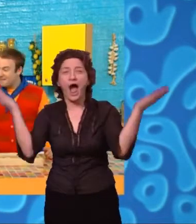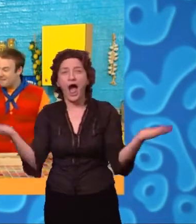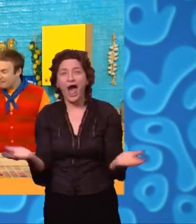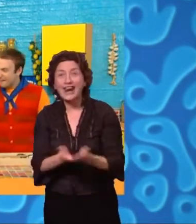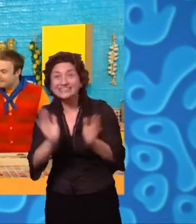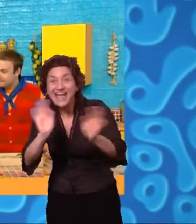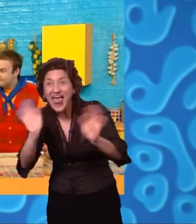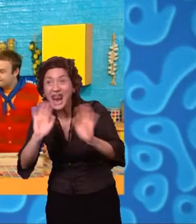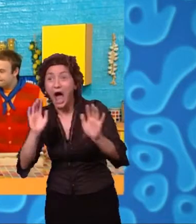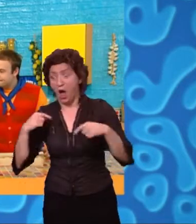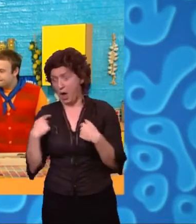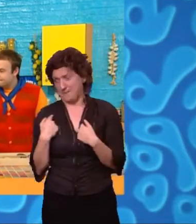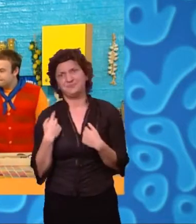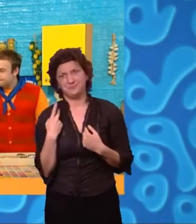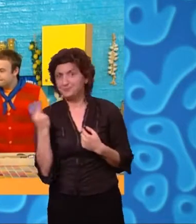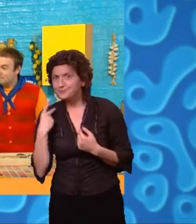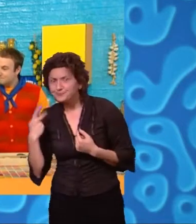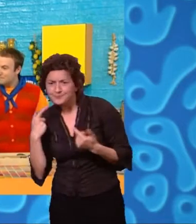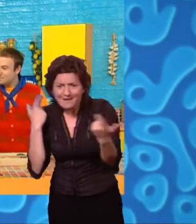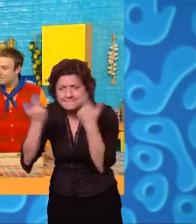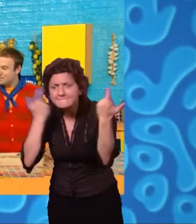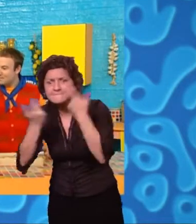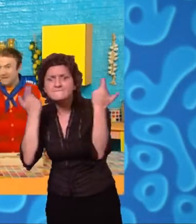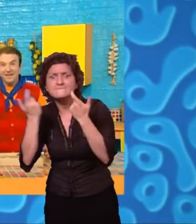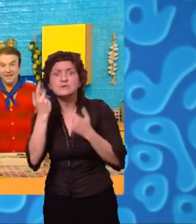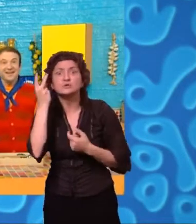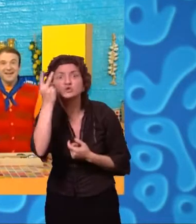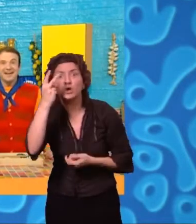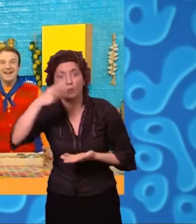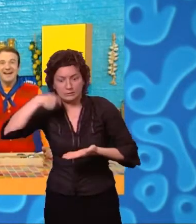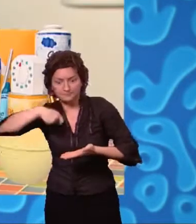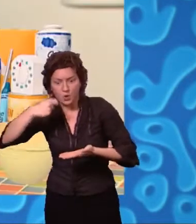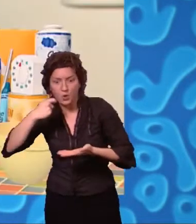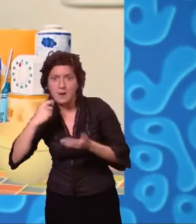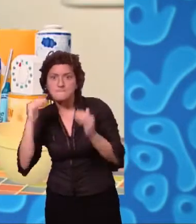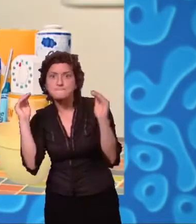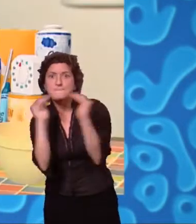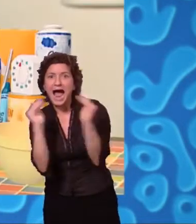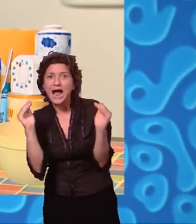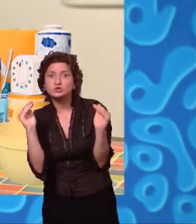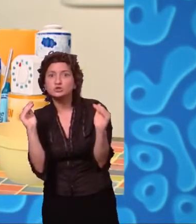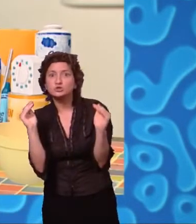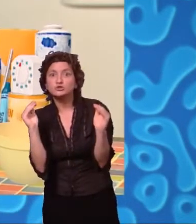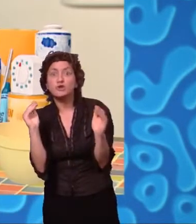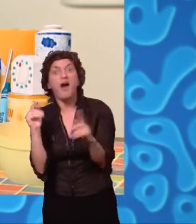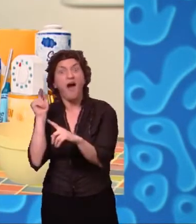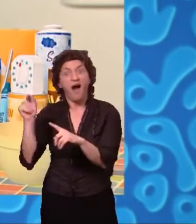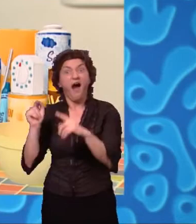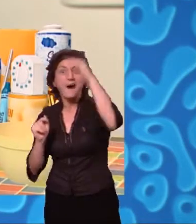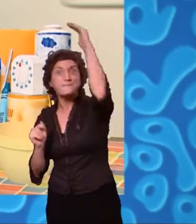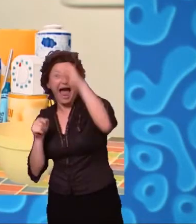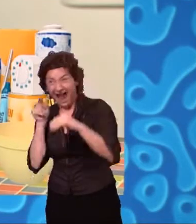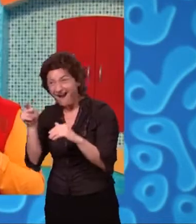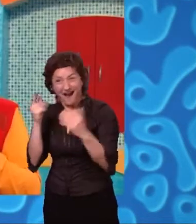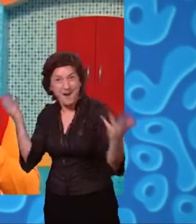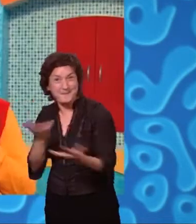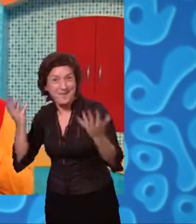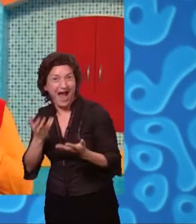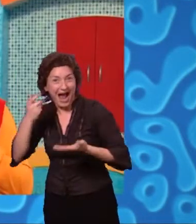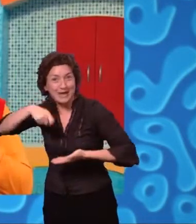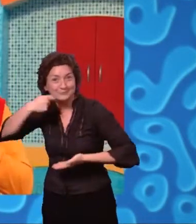trying to find two spoons that match so that Ben can play the spoons. So a tablespoon and a soup spoon wouldn't